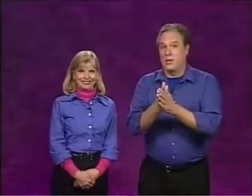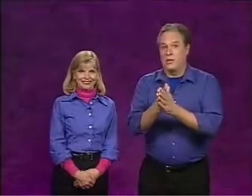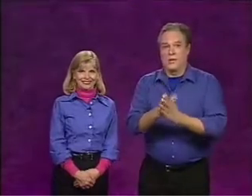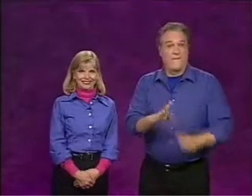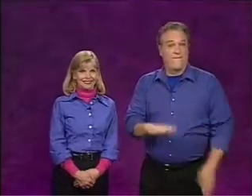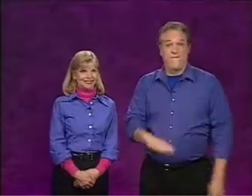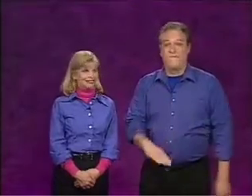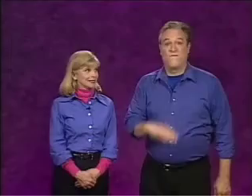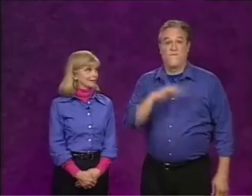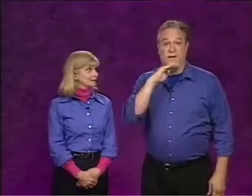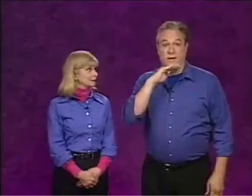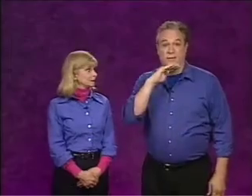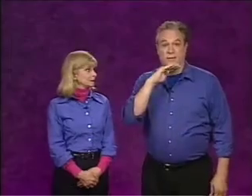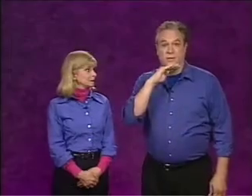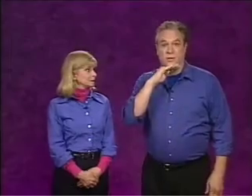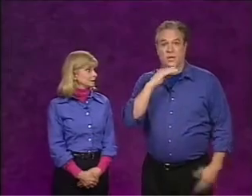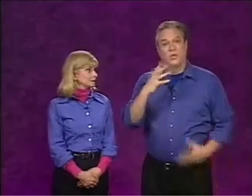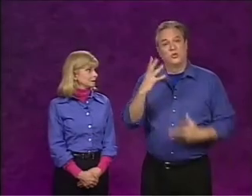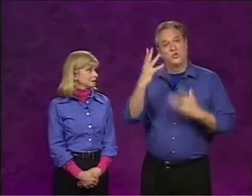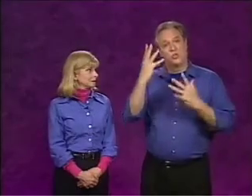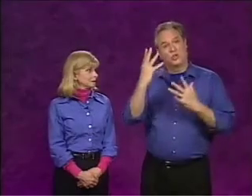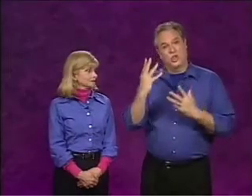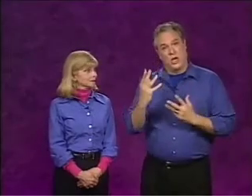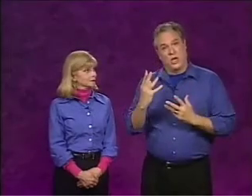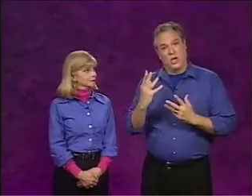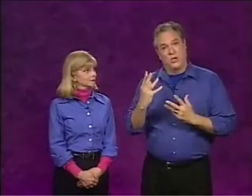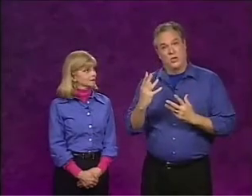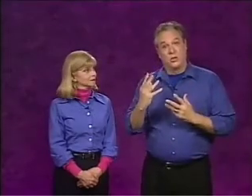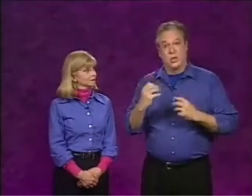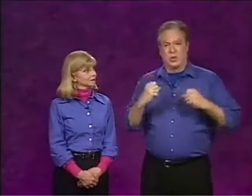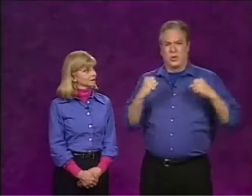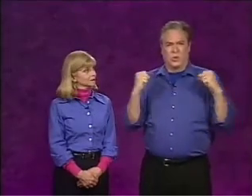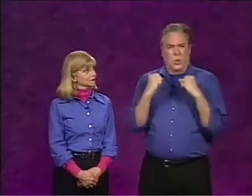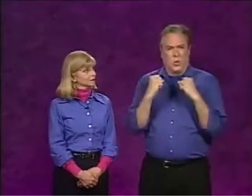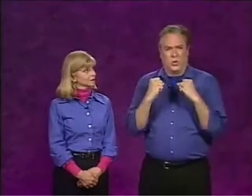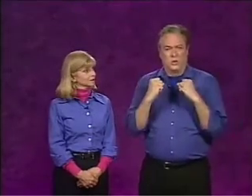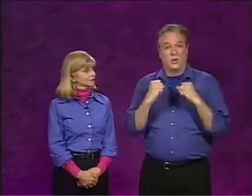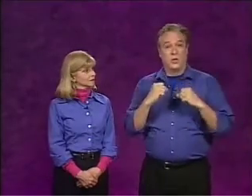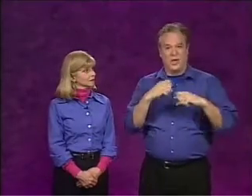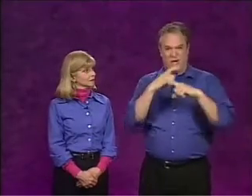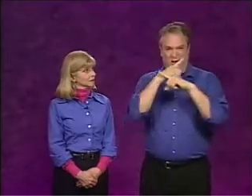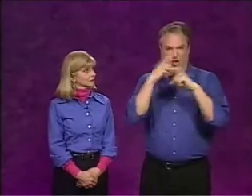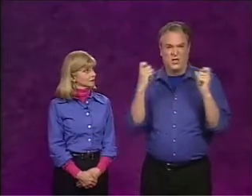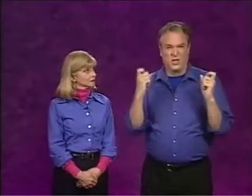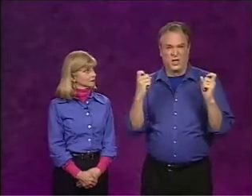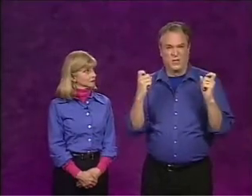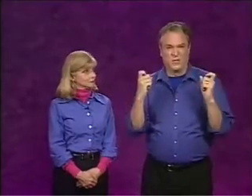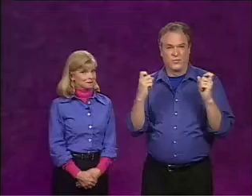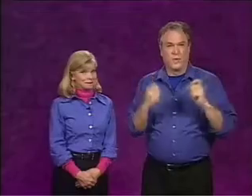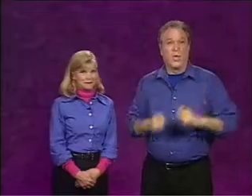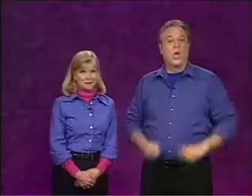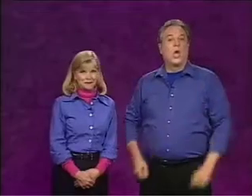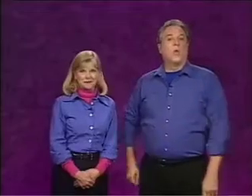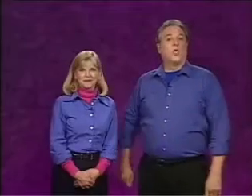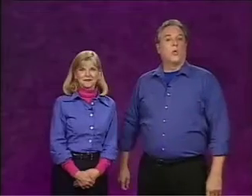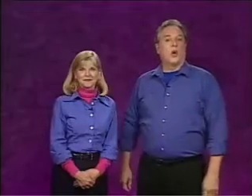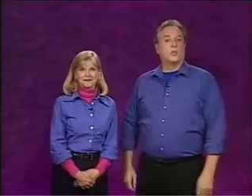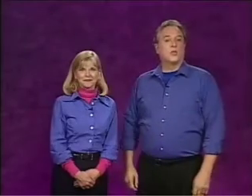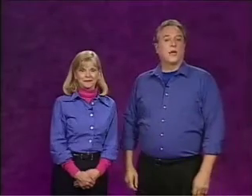eager, fed up, sad, cold, and ugly. You also got